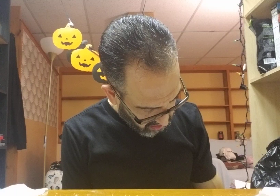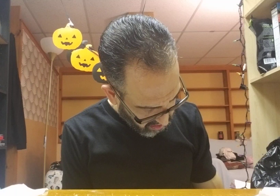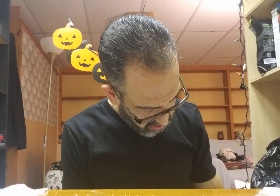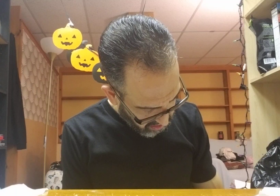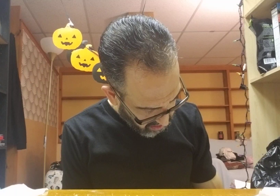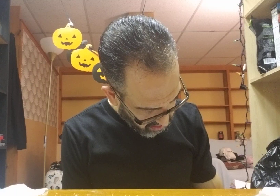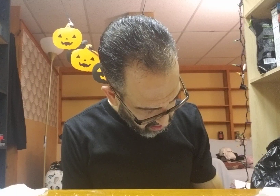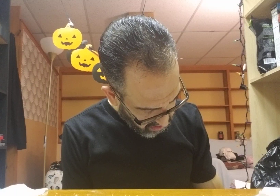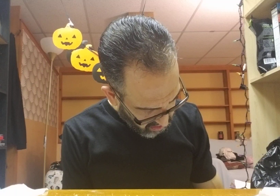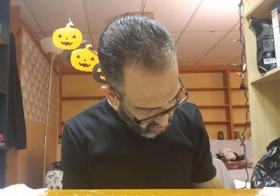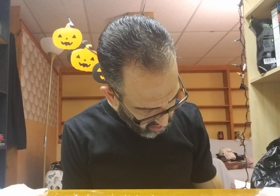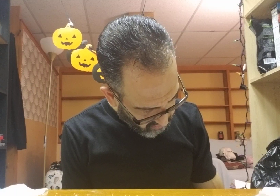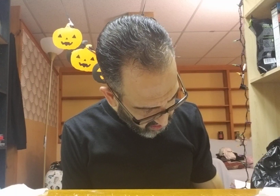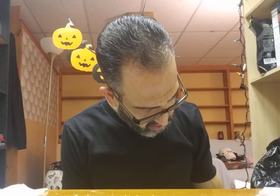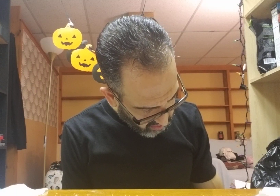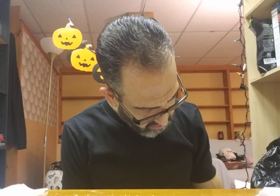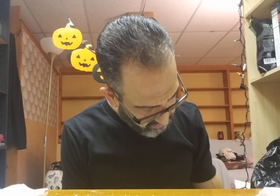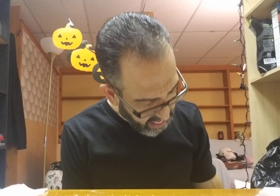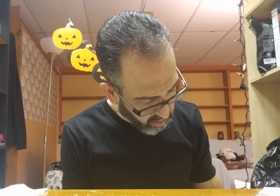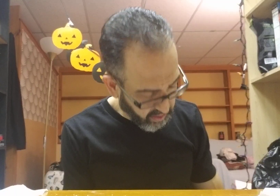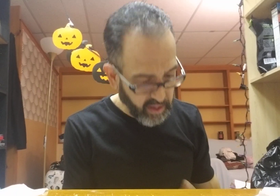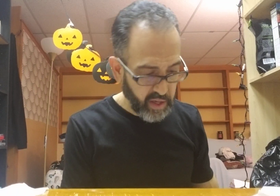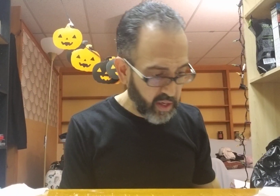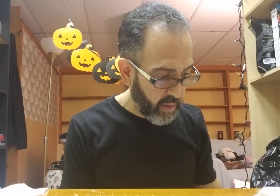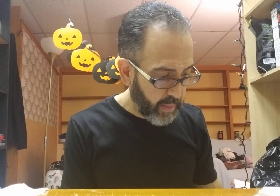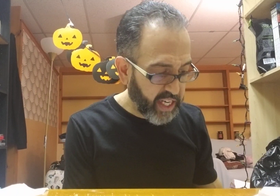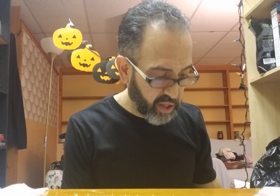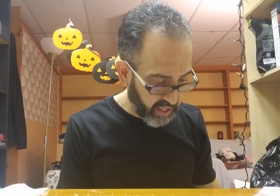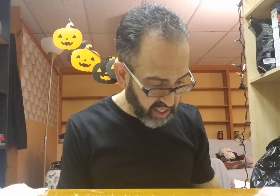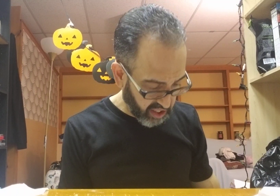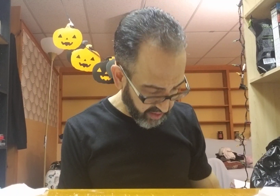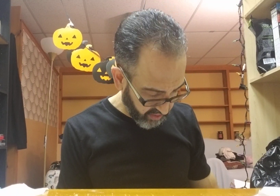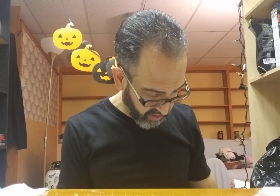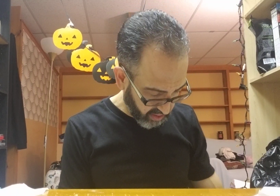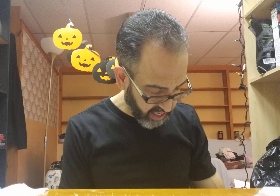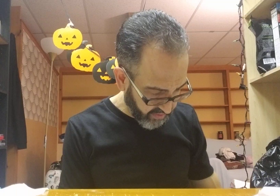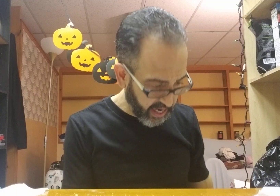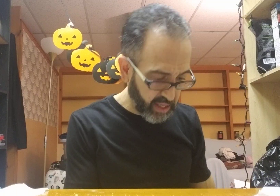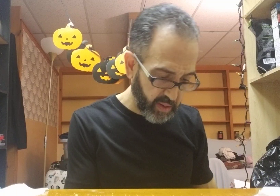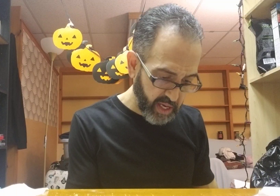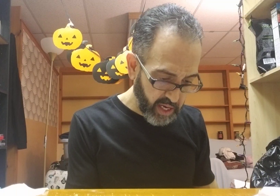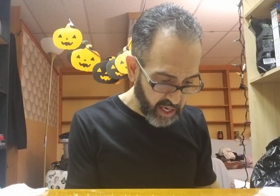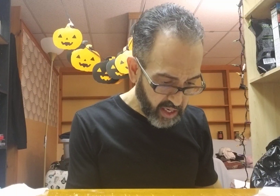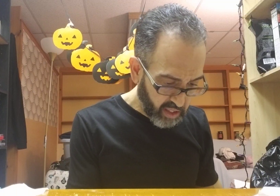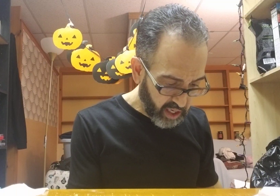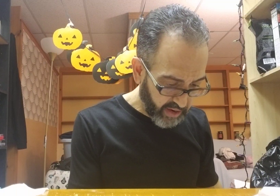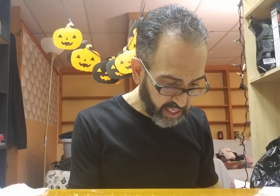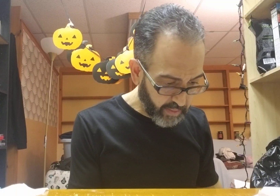Okay, where's follow? Follow, page 37. Okay, follow. Let's see if I get a